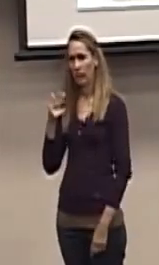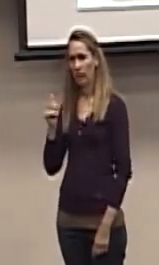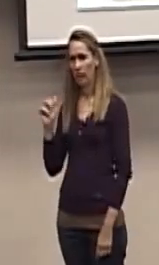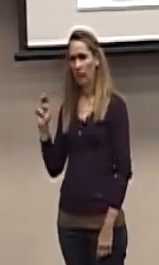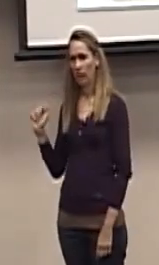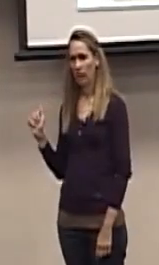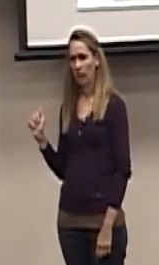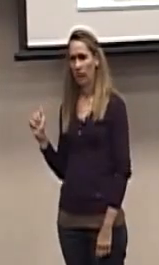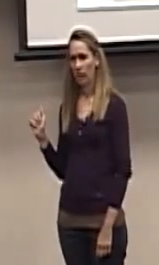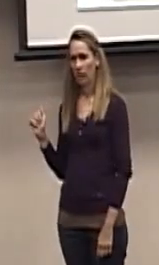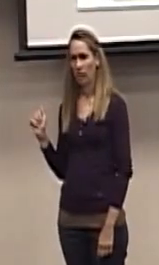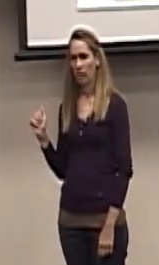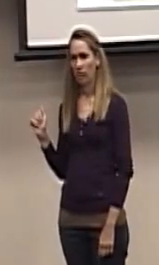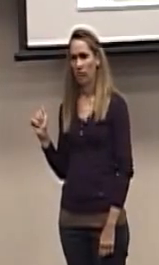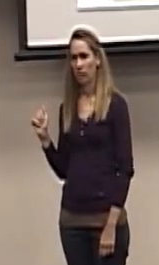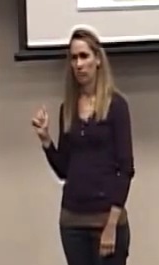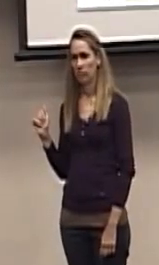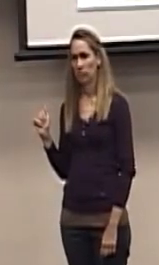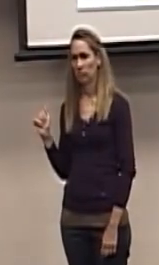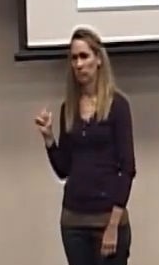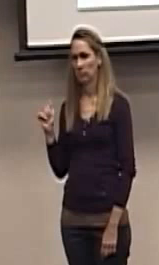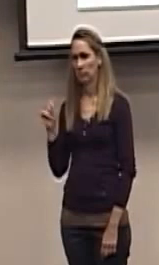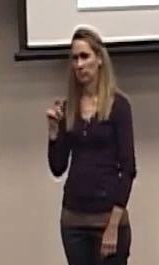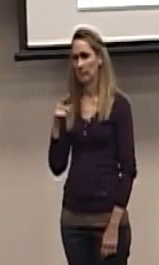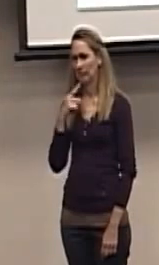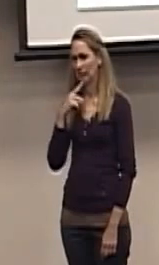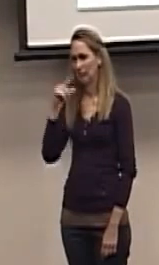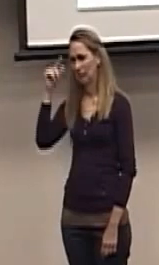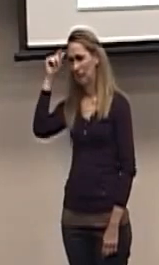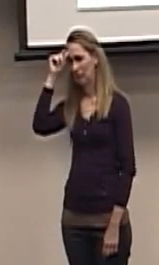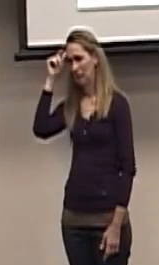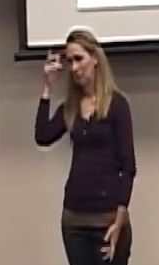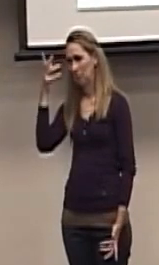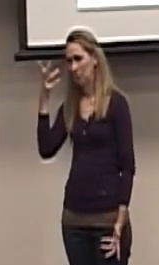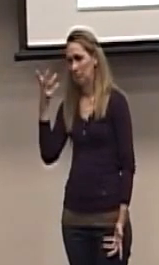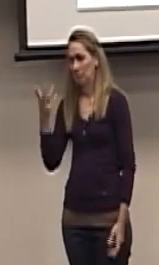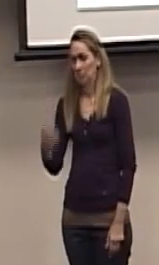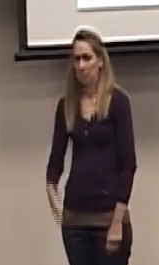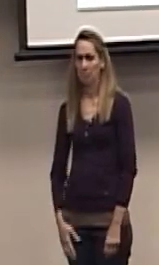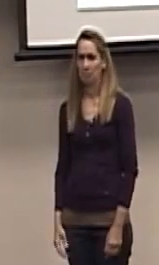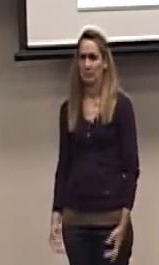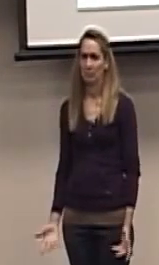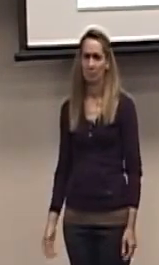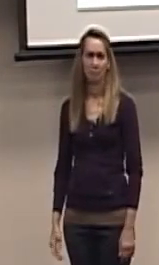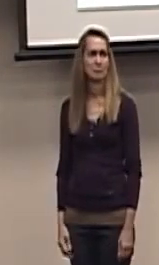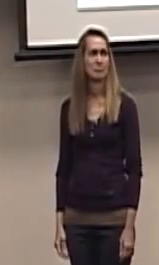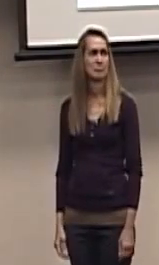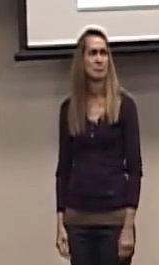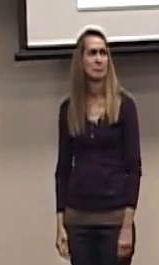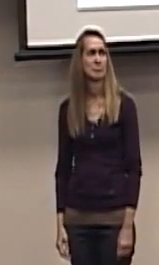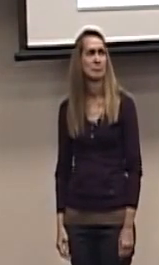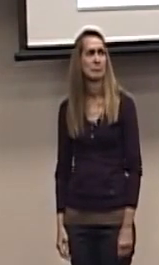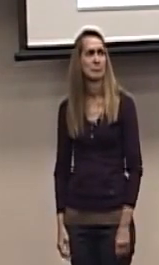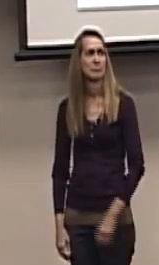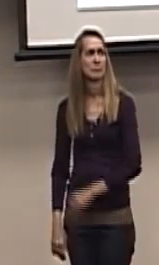So to advance, push the green button. Okay. Like that, and back. All